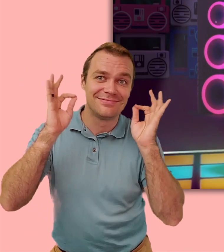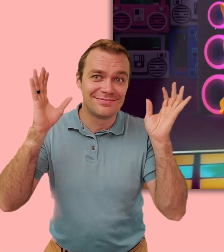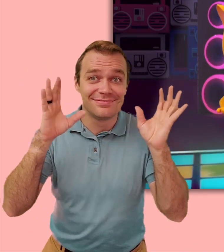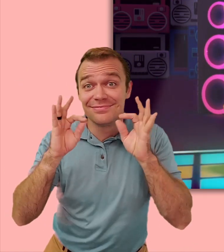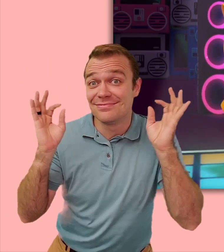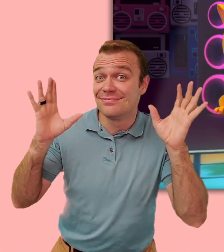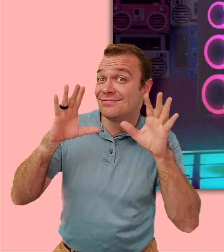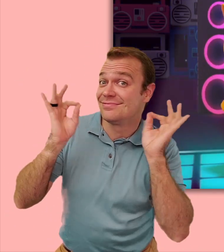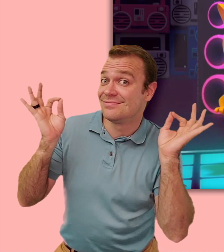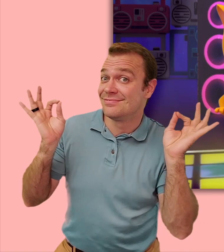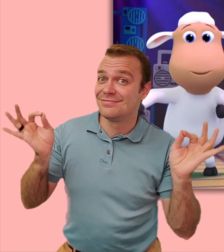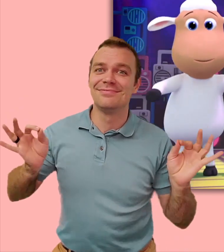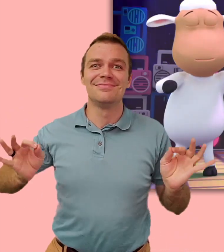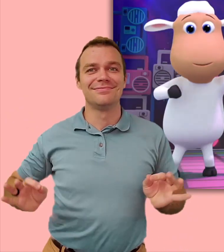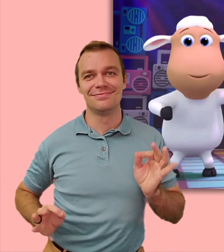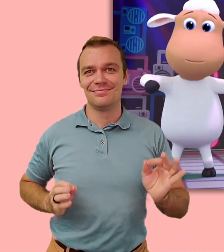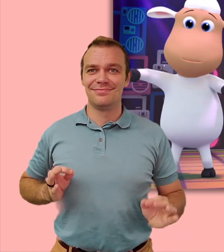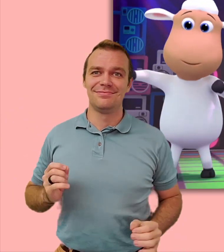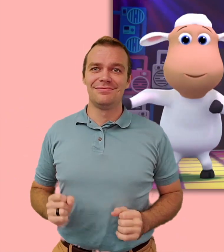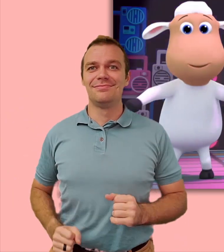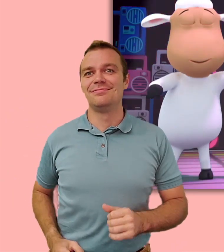meow meow meow.